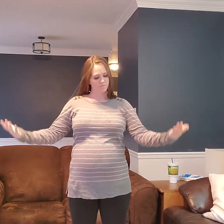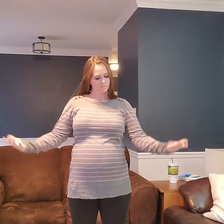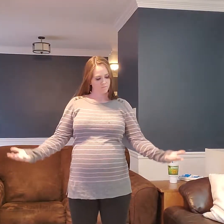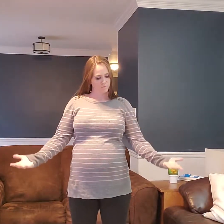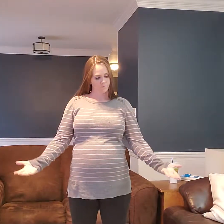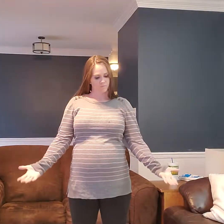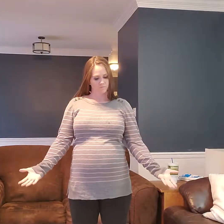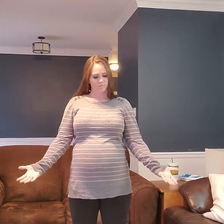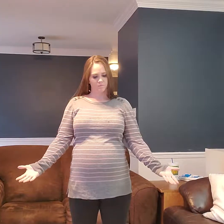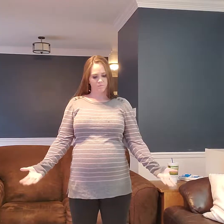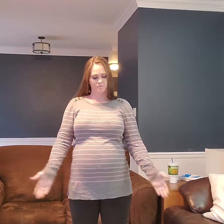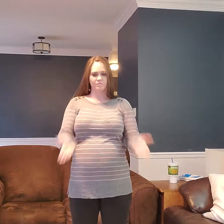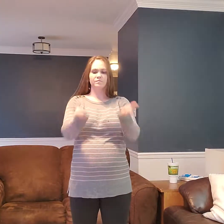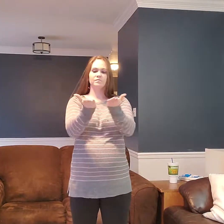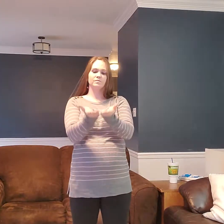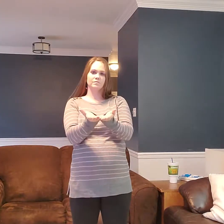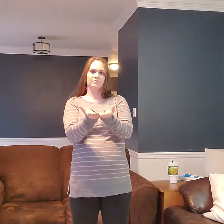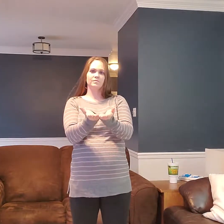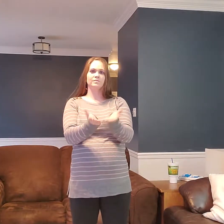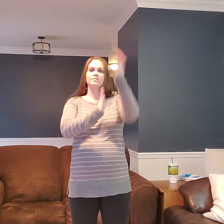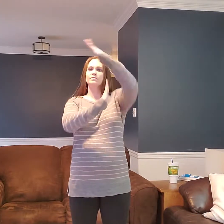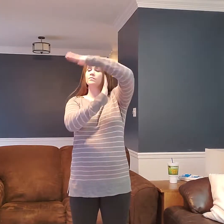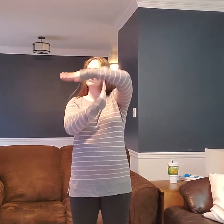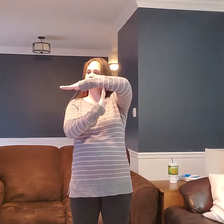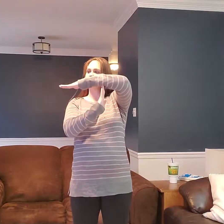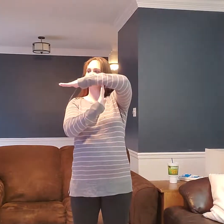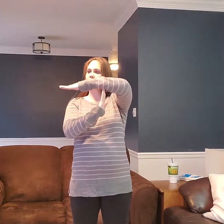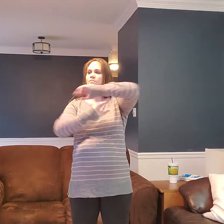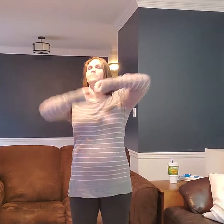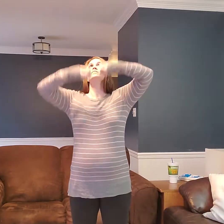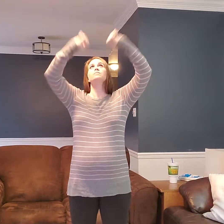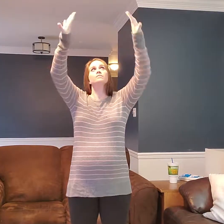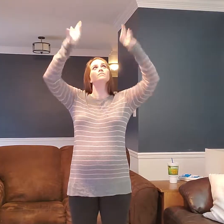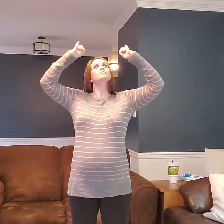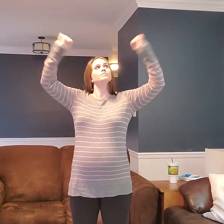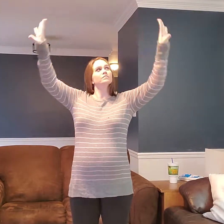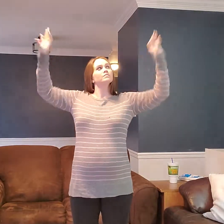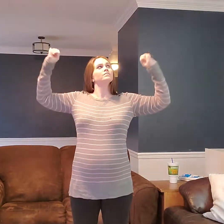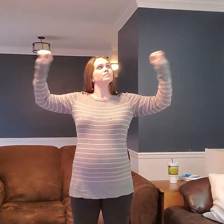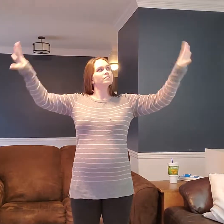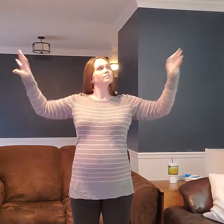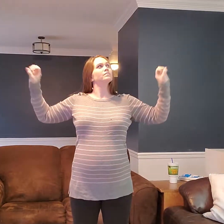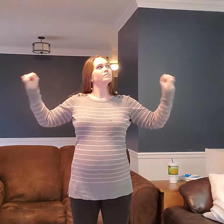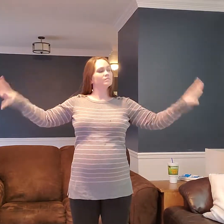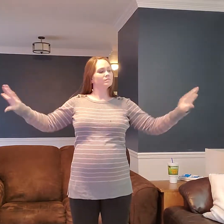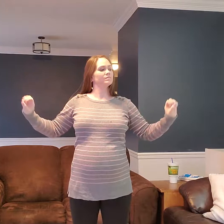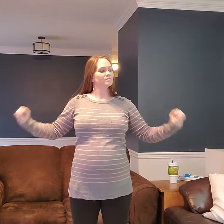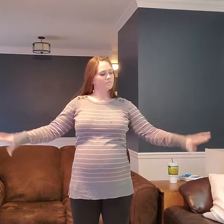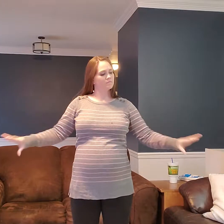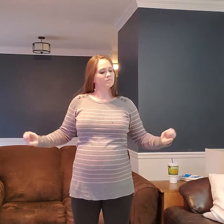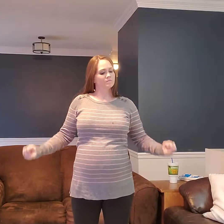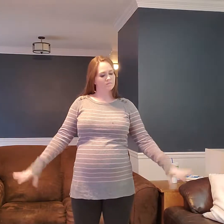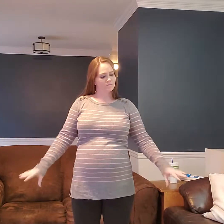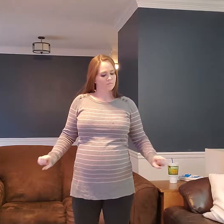to your open arms Word of truth, illuminate all these lies The enemy speaks